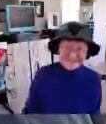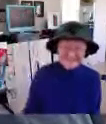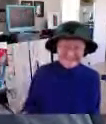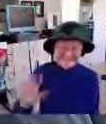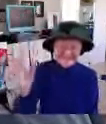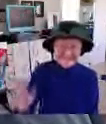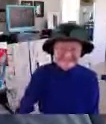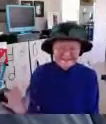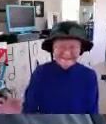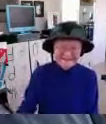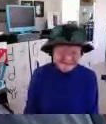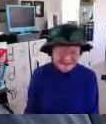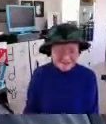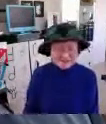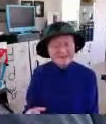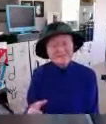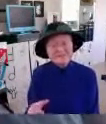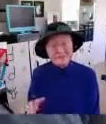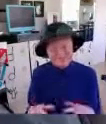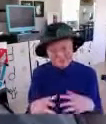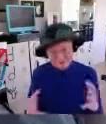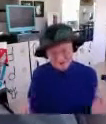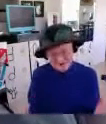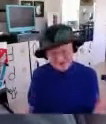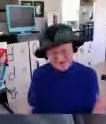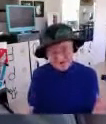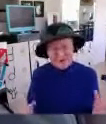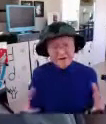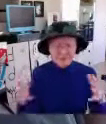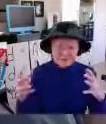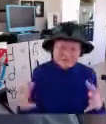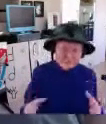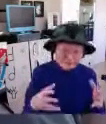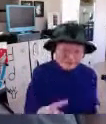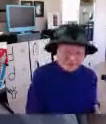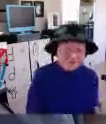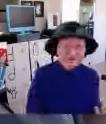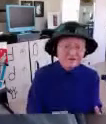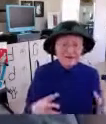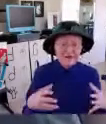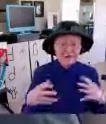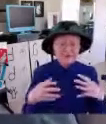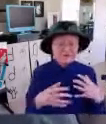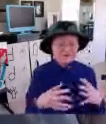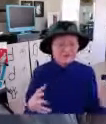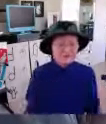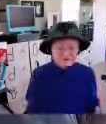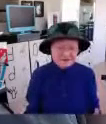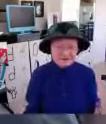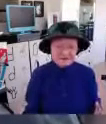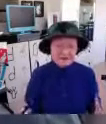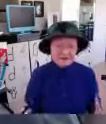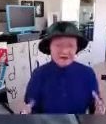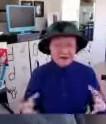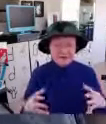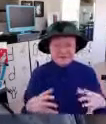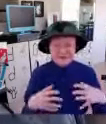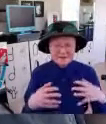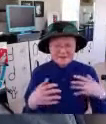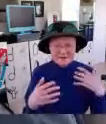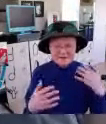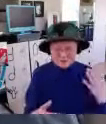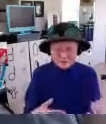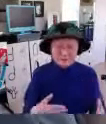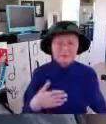there you are. So Steve developed the software and then worked with Rachel, and it took several years, and they